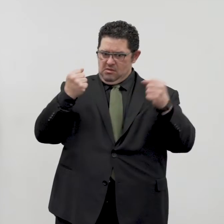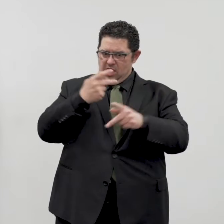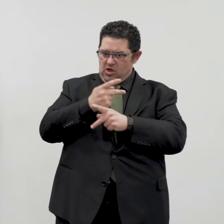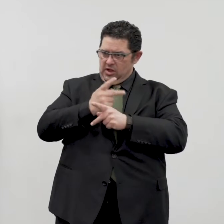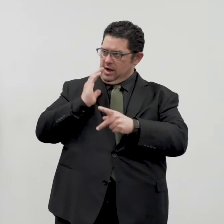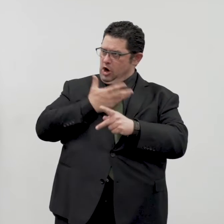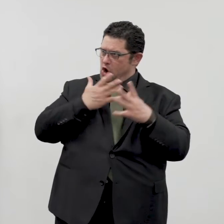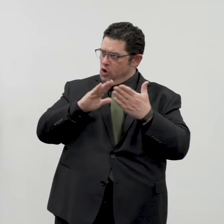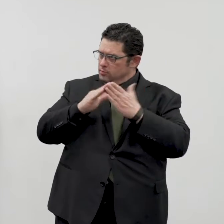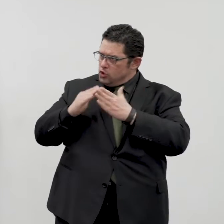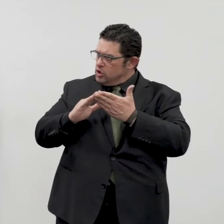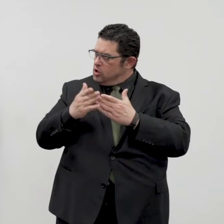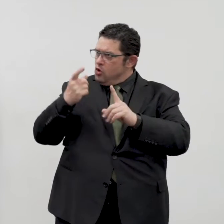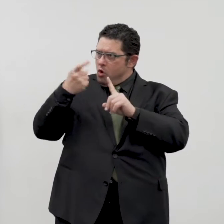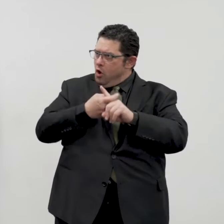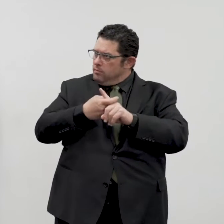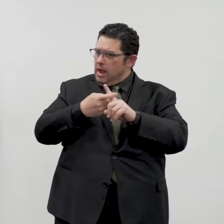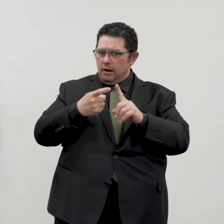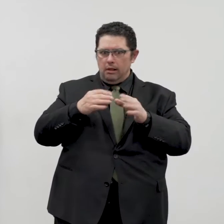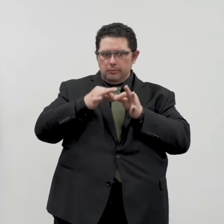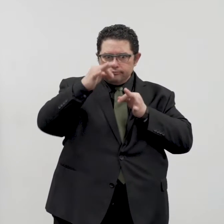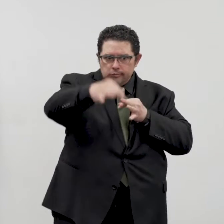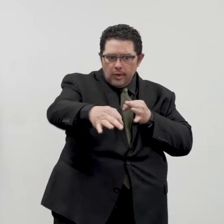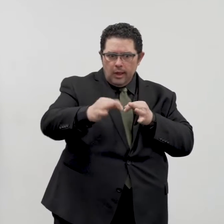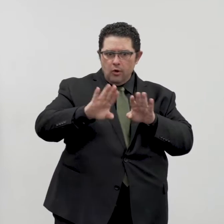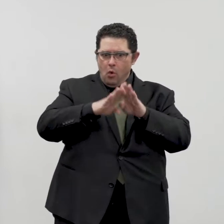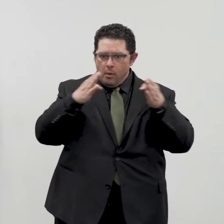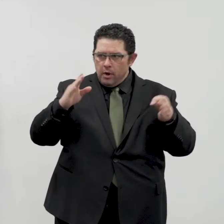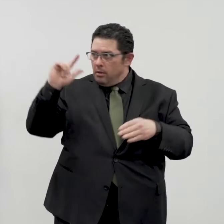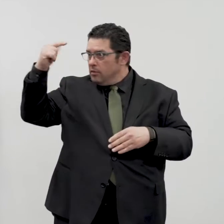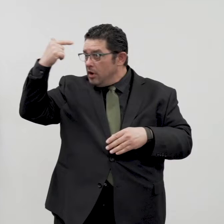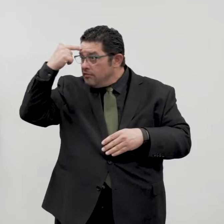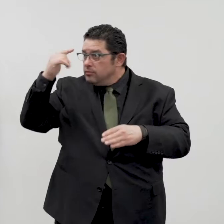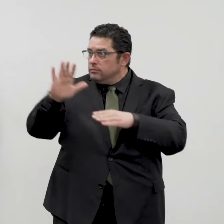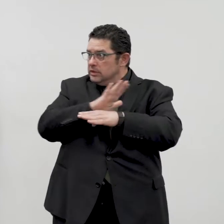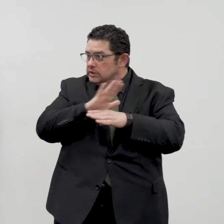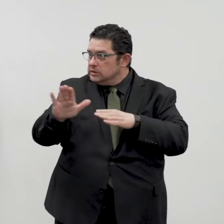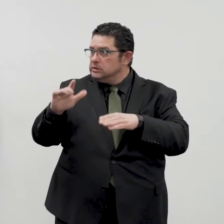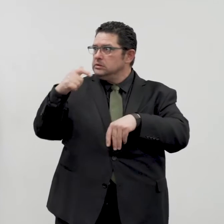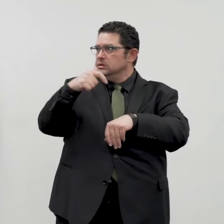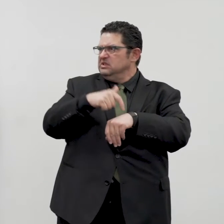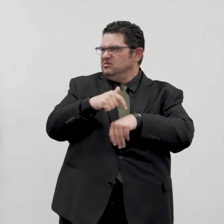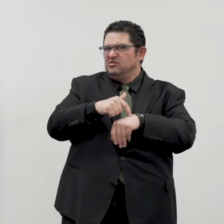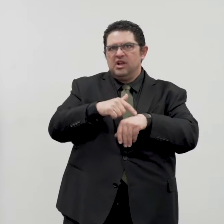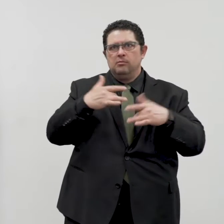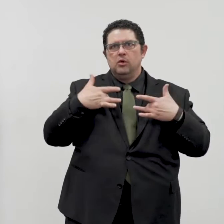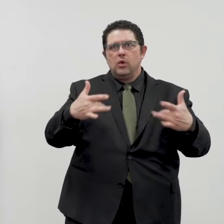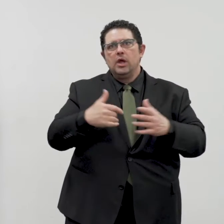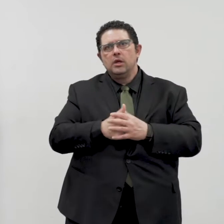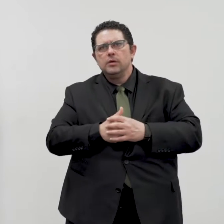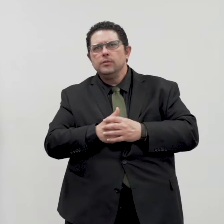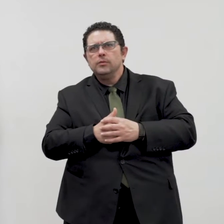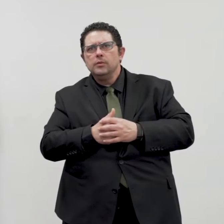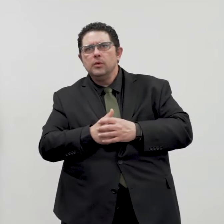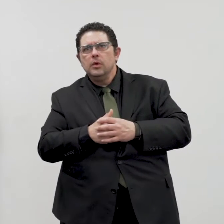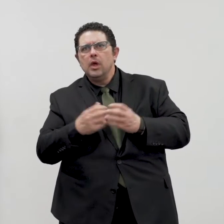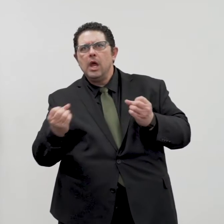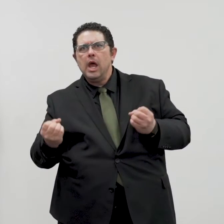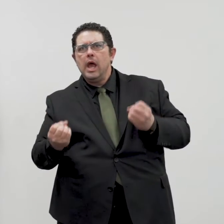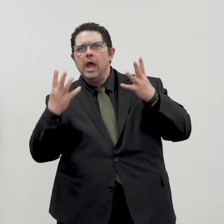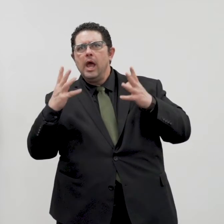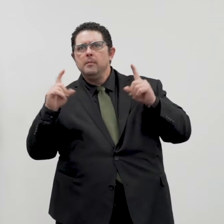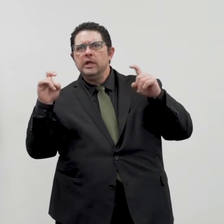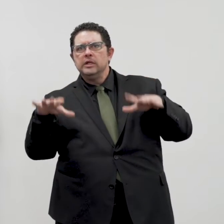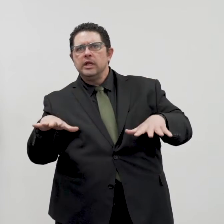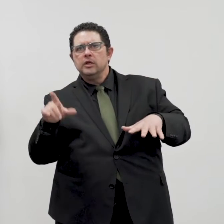will dramatically delay our ability to reopen government and reopen commerce in a timely manner. How many tests do you anticipate